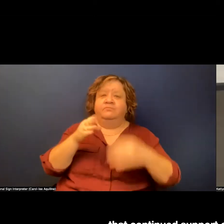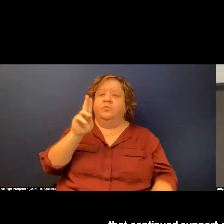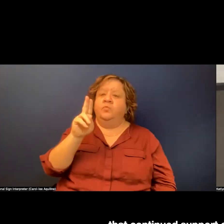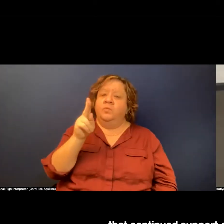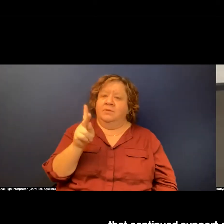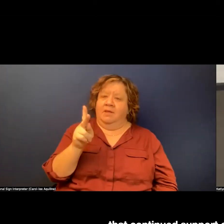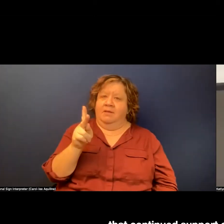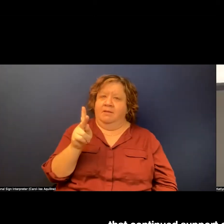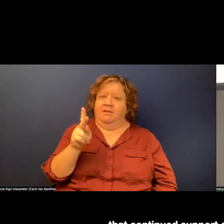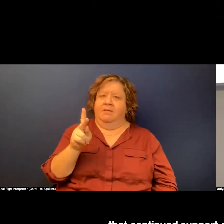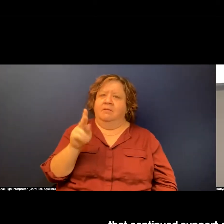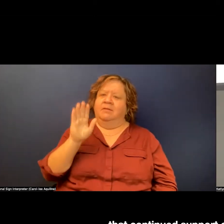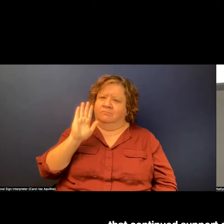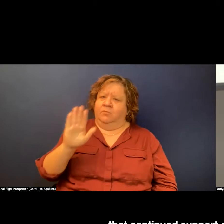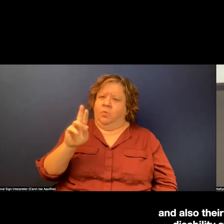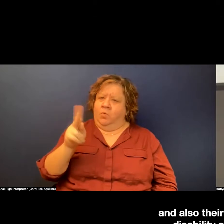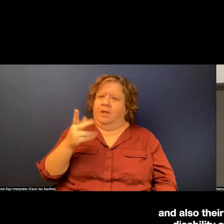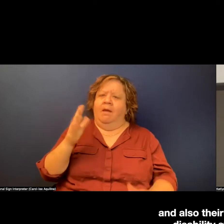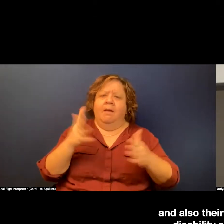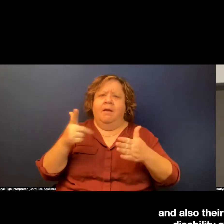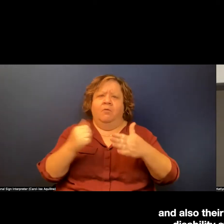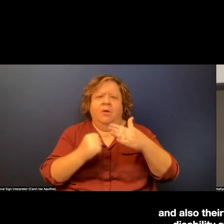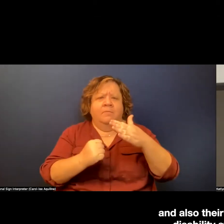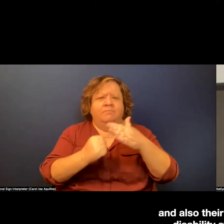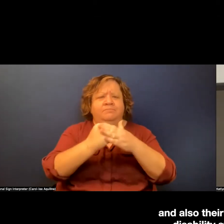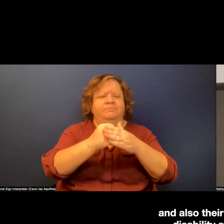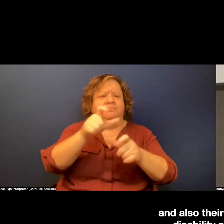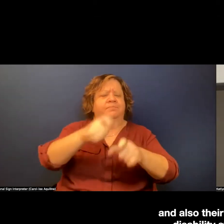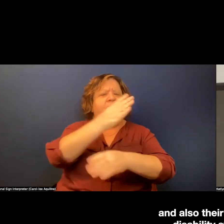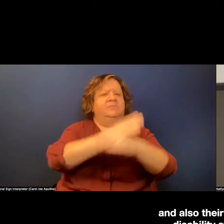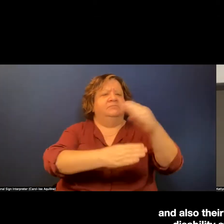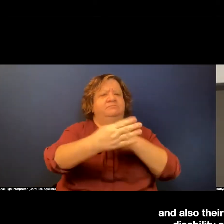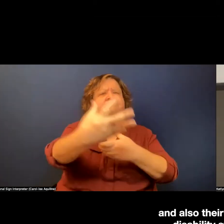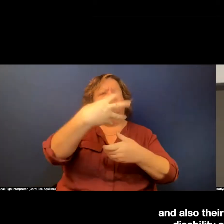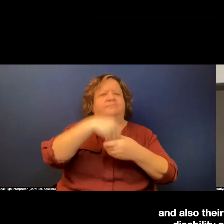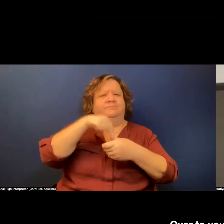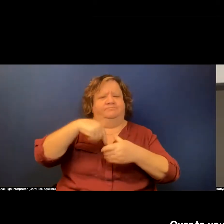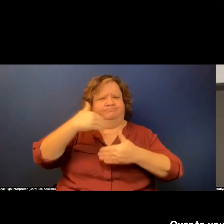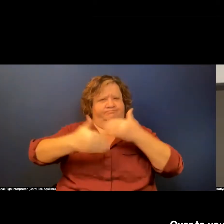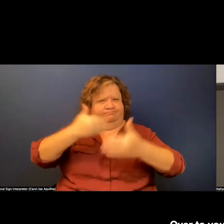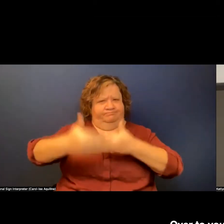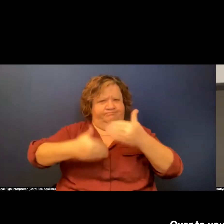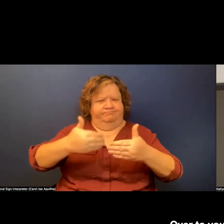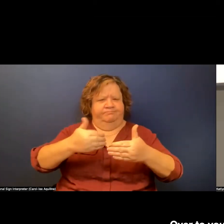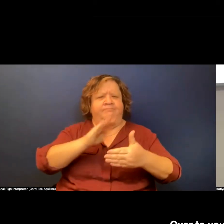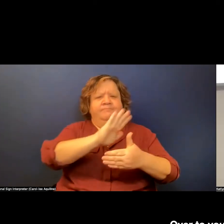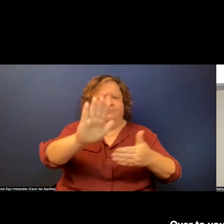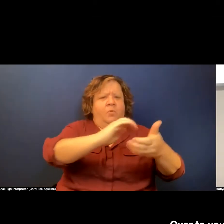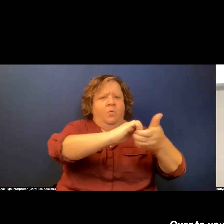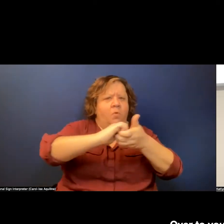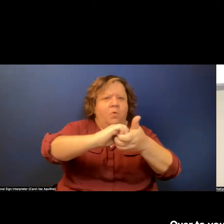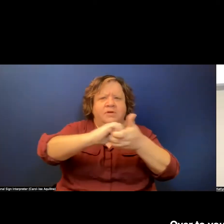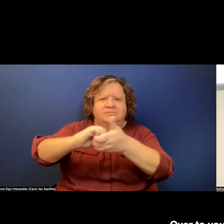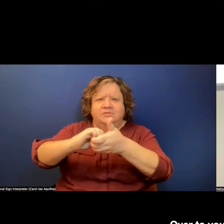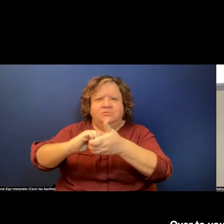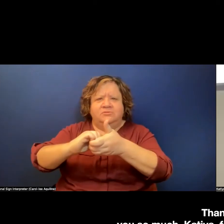continued support to OPDs through DRF and also their upcoming disability strategy. Over to you,